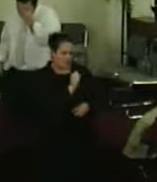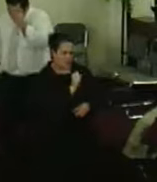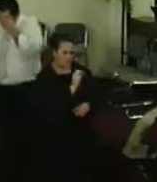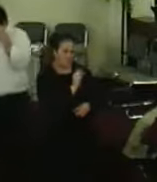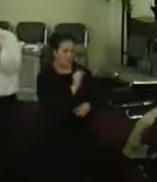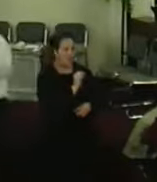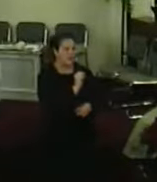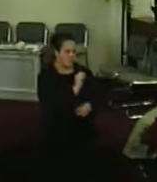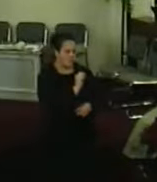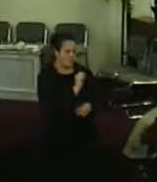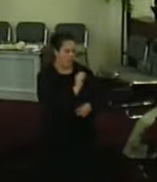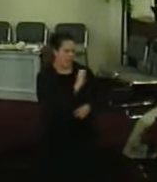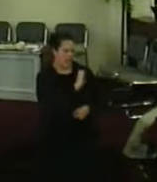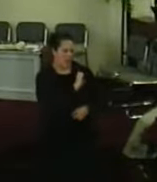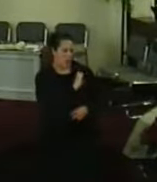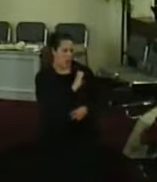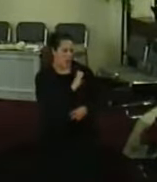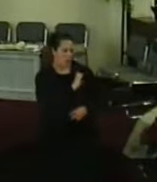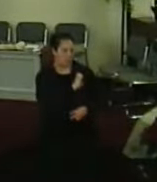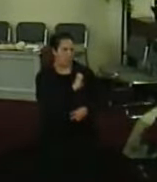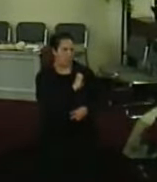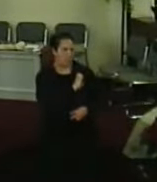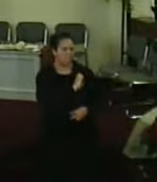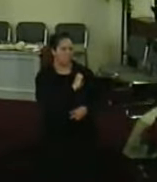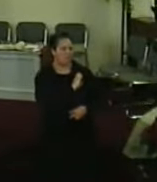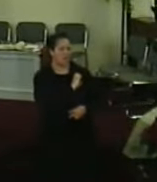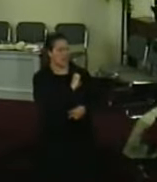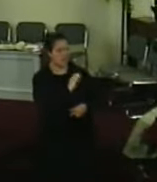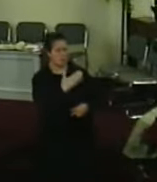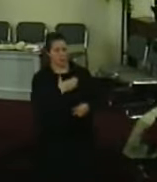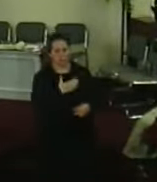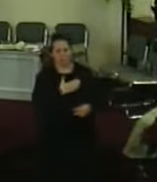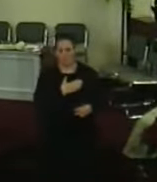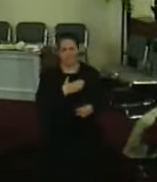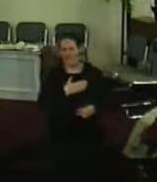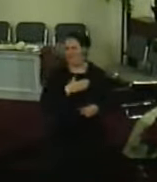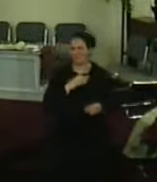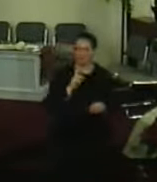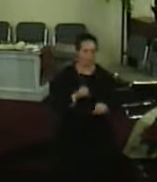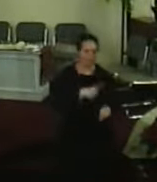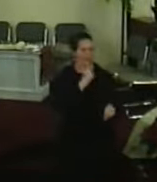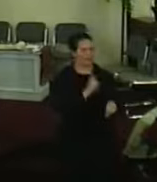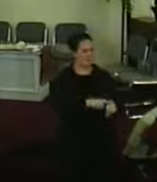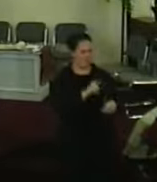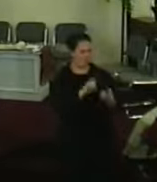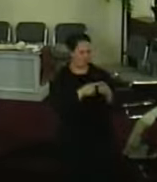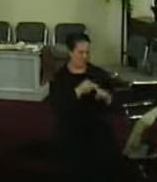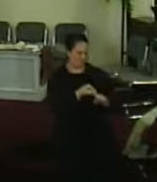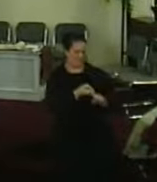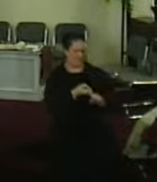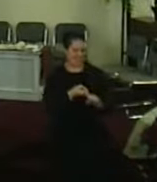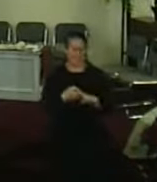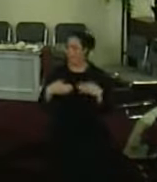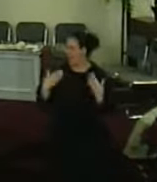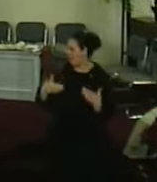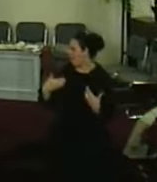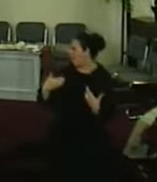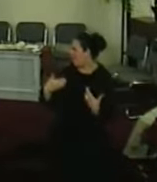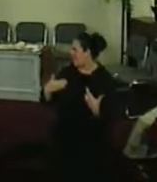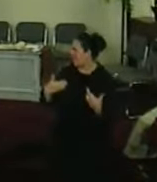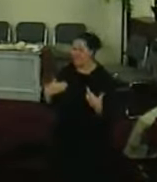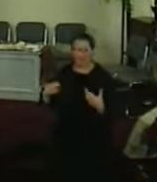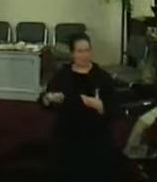friends. I guess when you talk about over 25 years, it's become lifetime part of it. We're glad that they're passing through St.